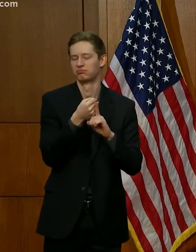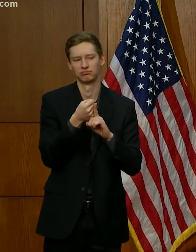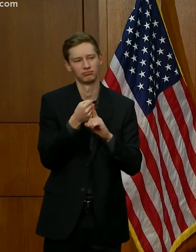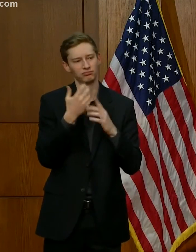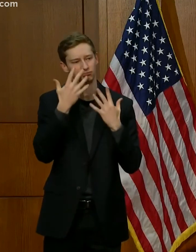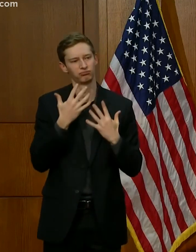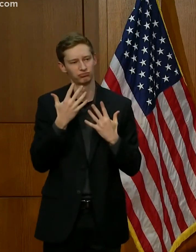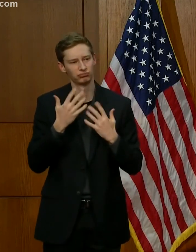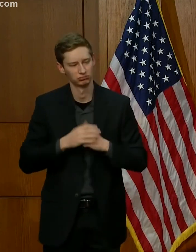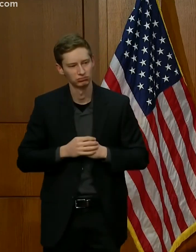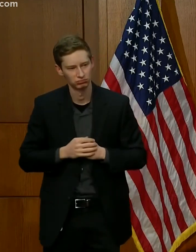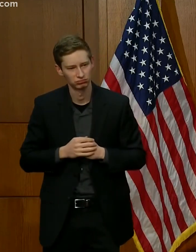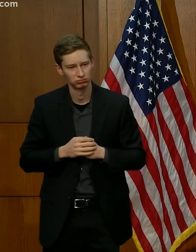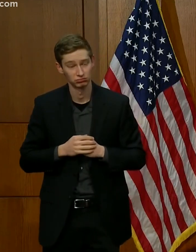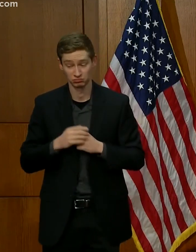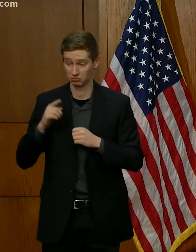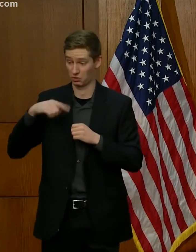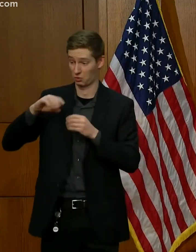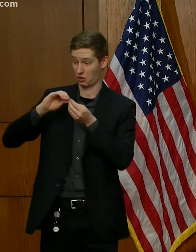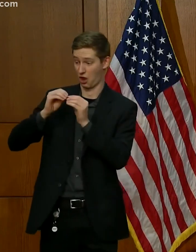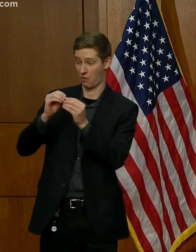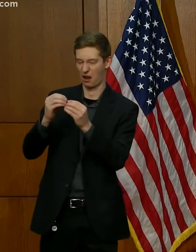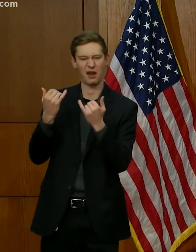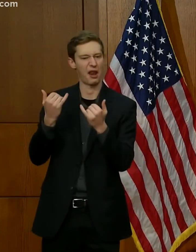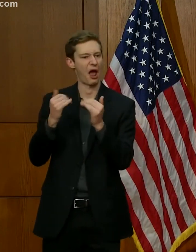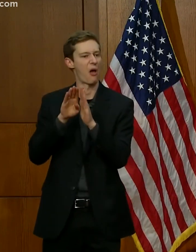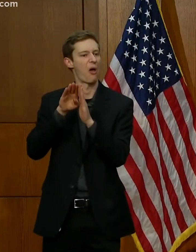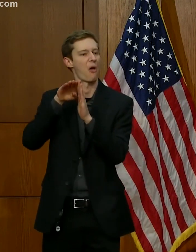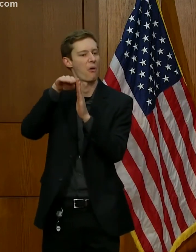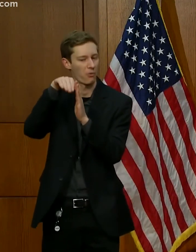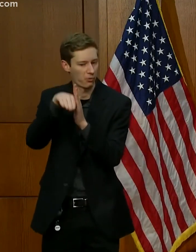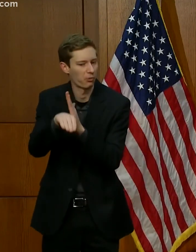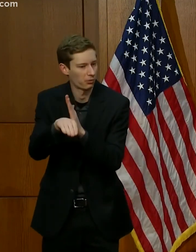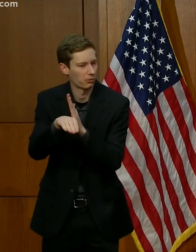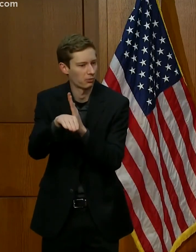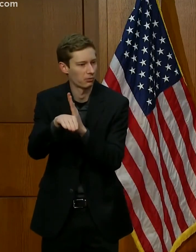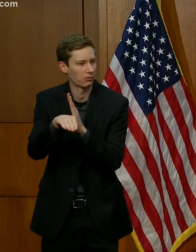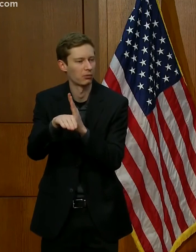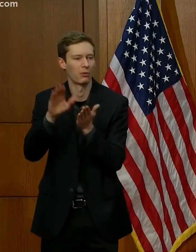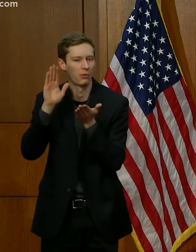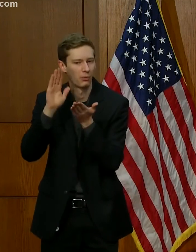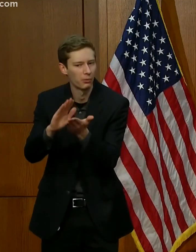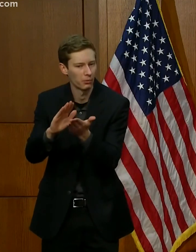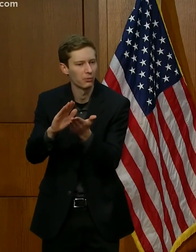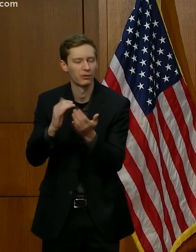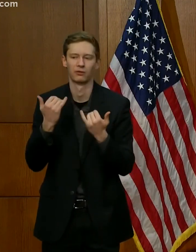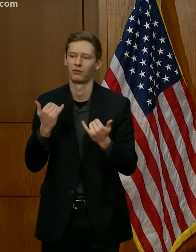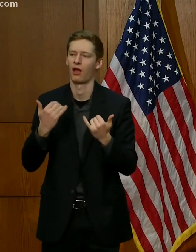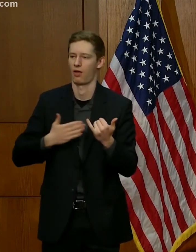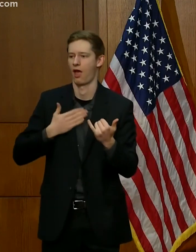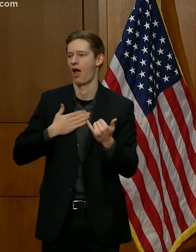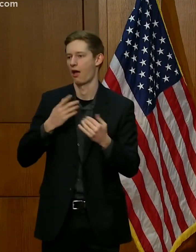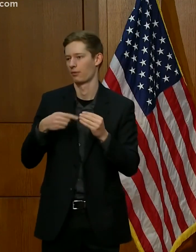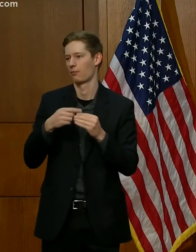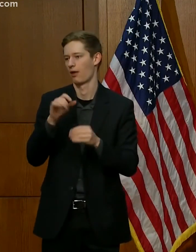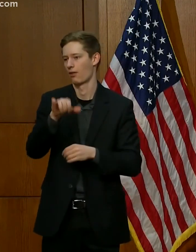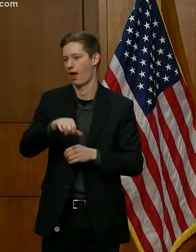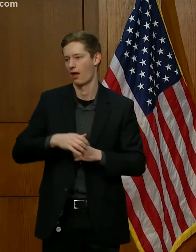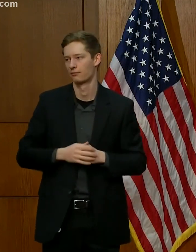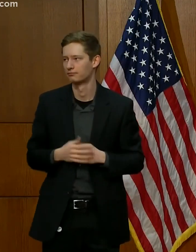But those numbers are all trending down, and that is something that we can all be glad about. I'd like to show you some of